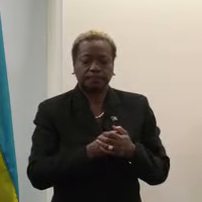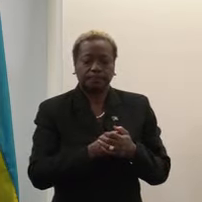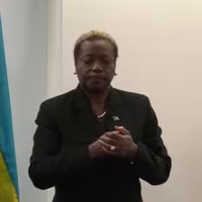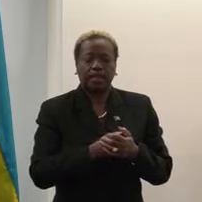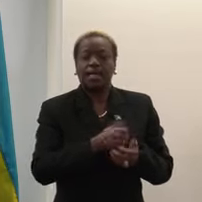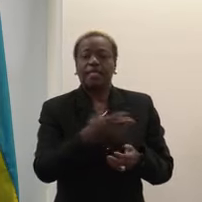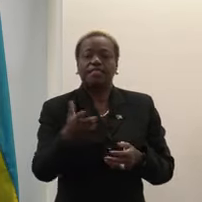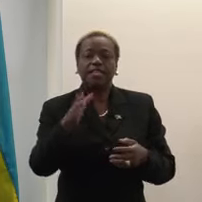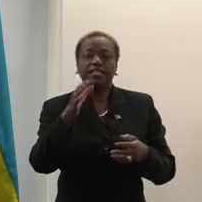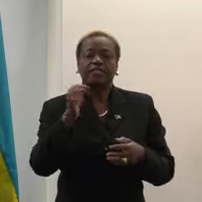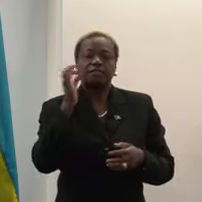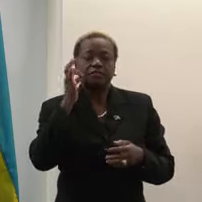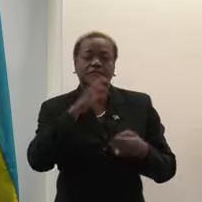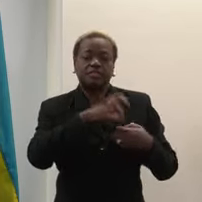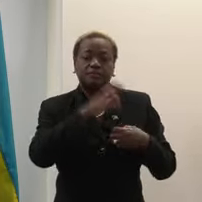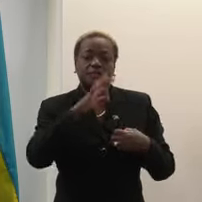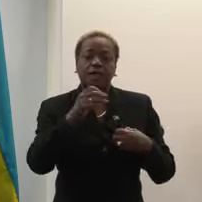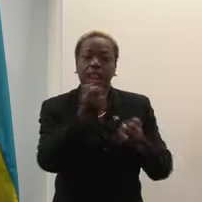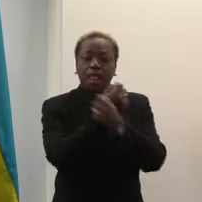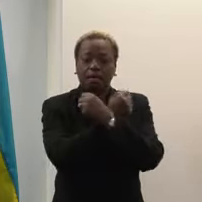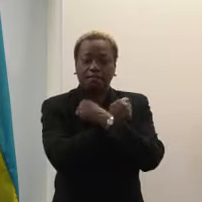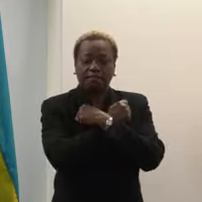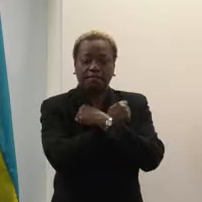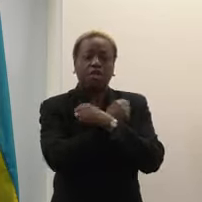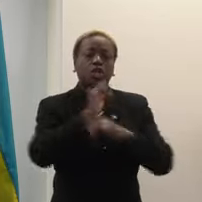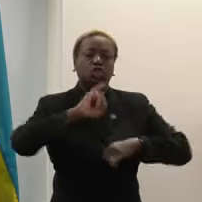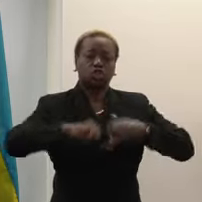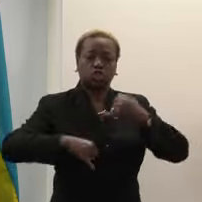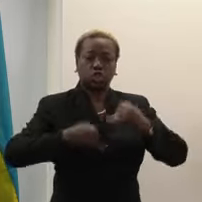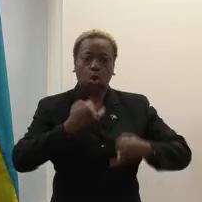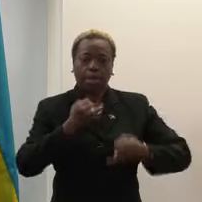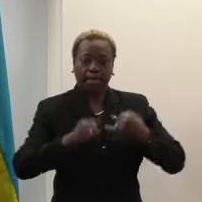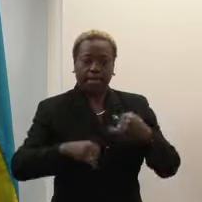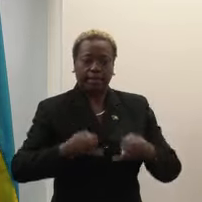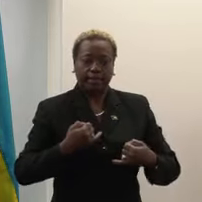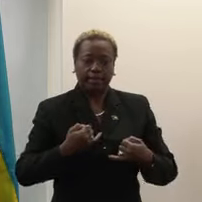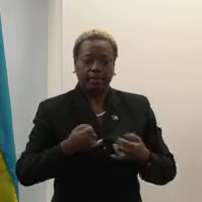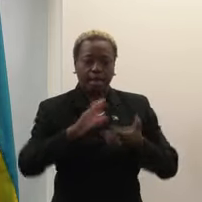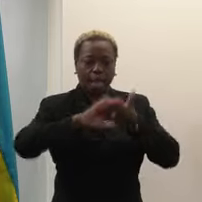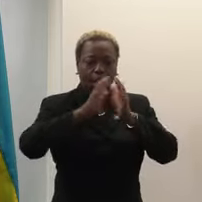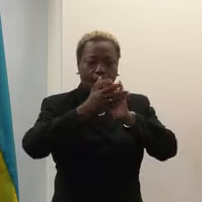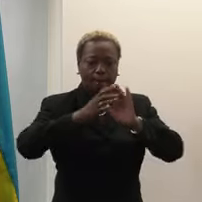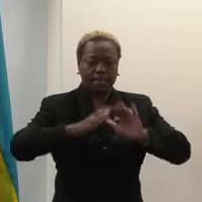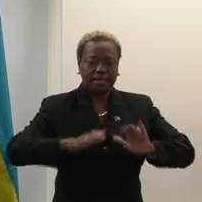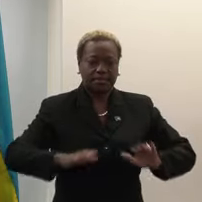These fruits of the Spirit are love, joy, peace,